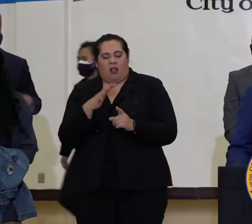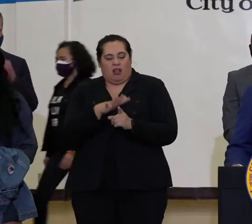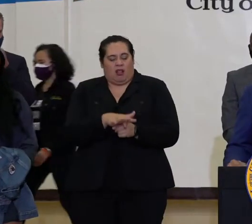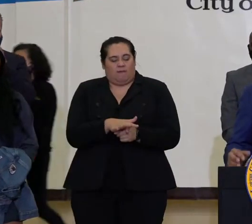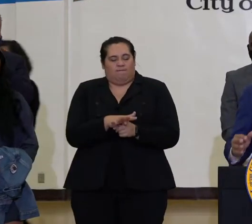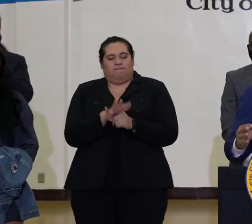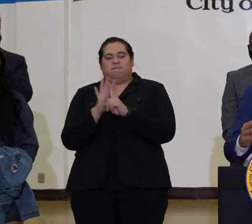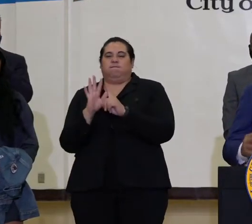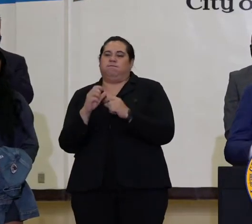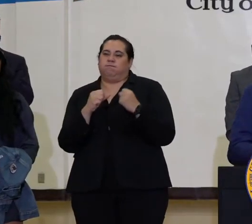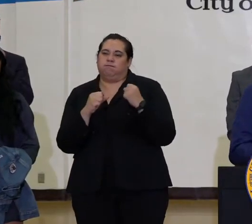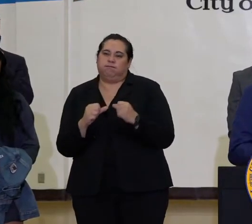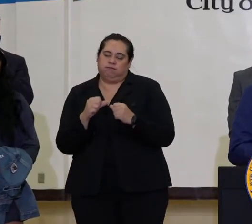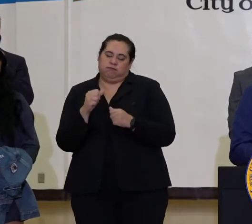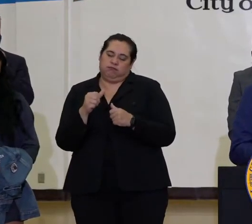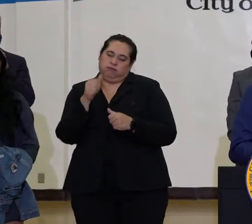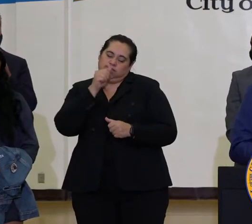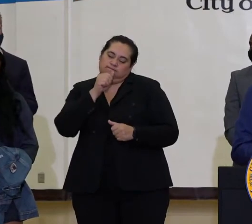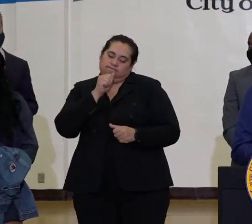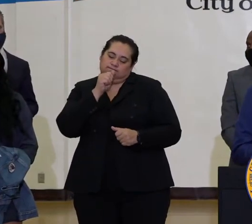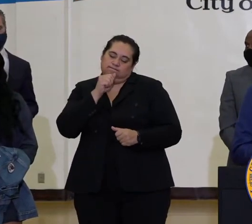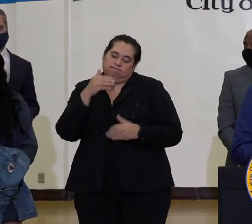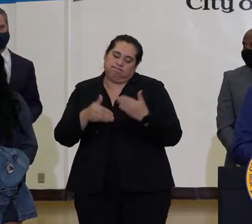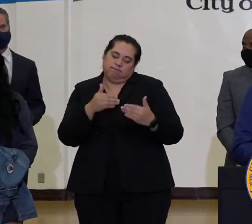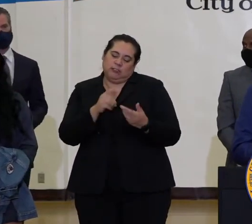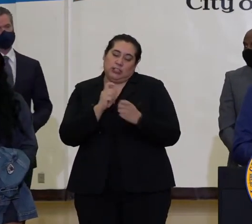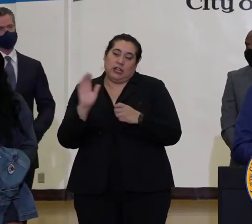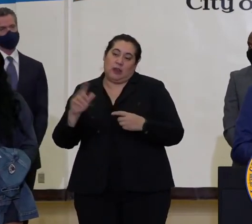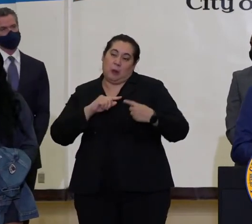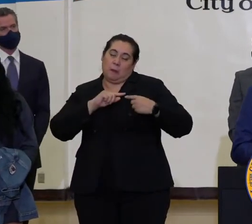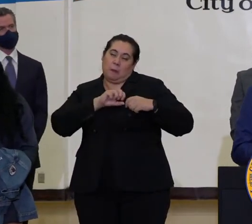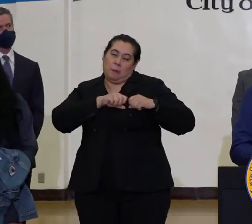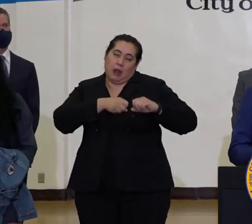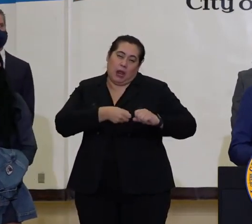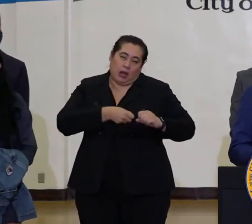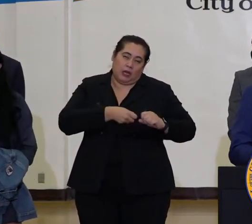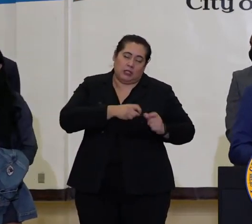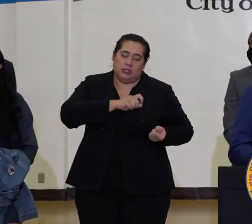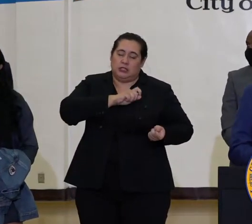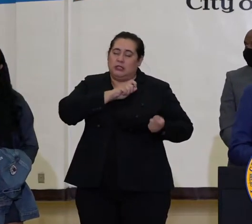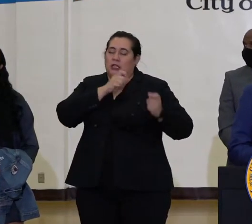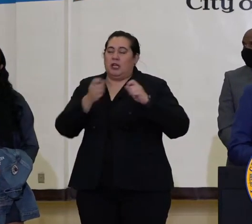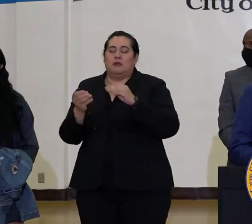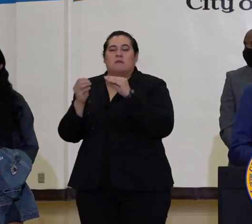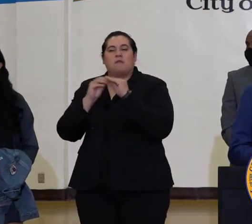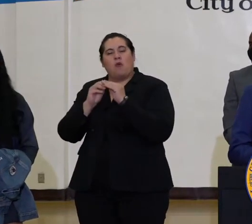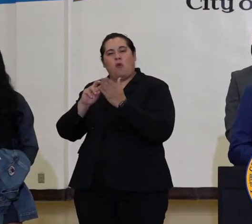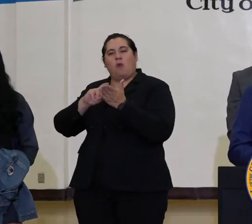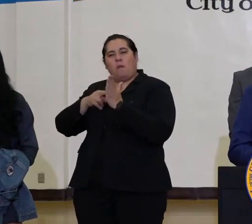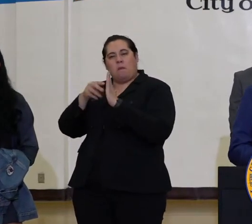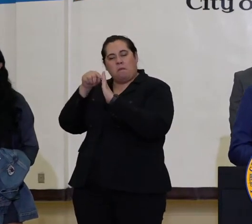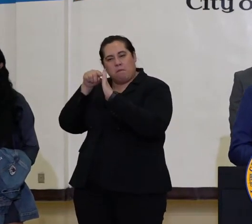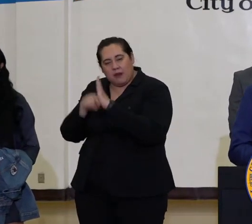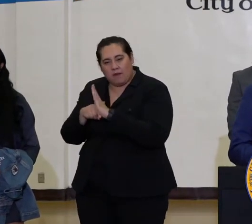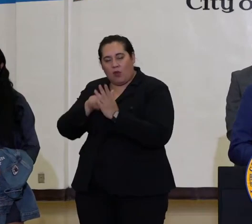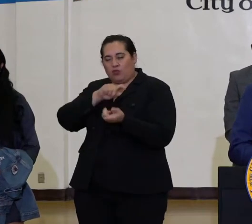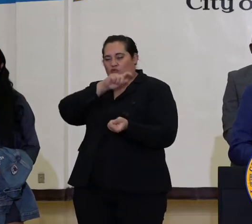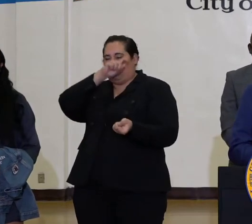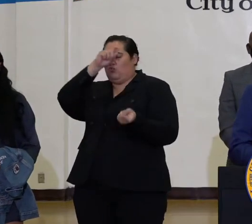in fortitude in pushing forward and turning that pain into meaningful and transformational